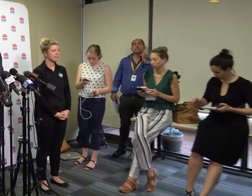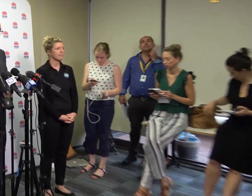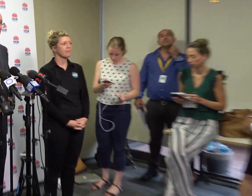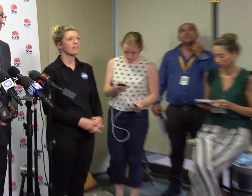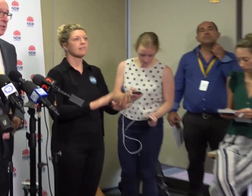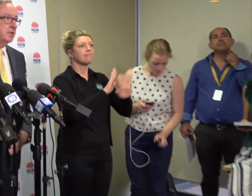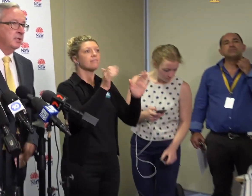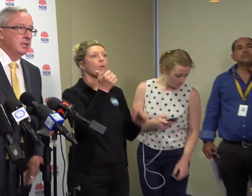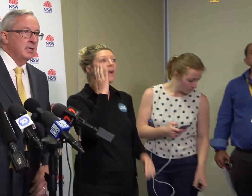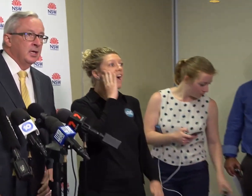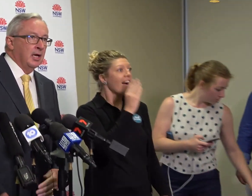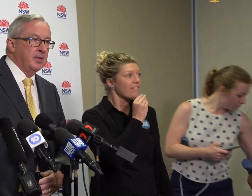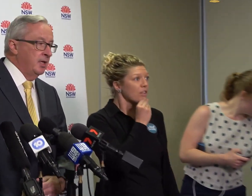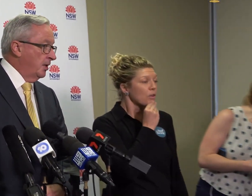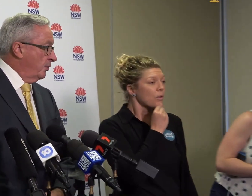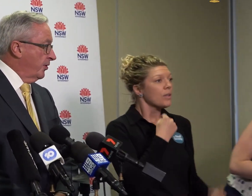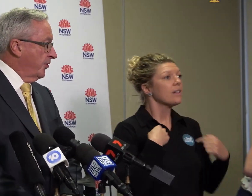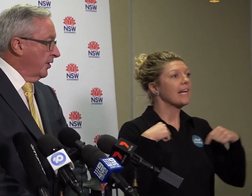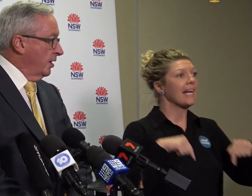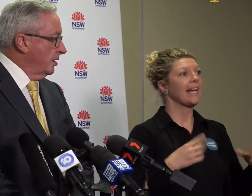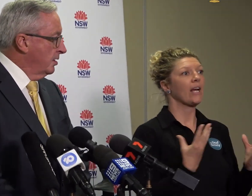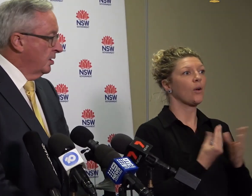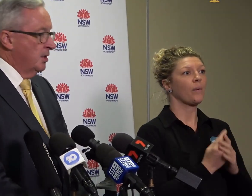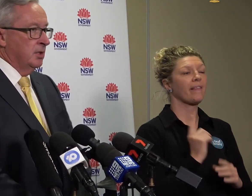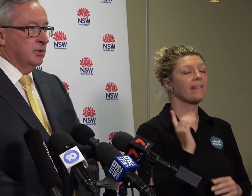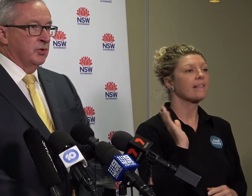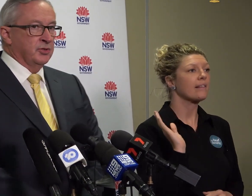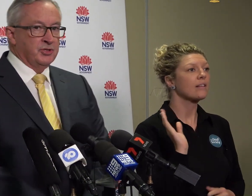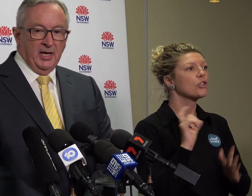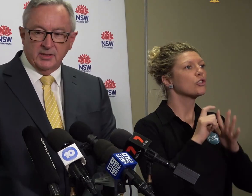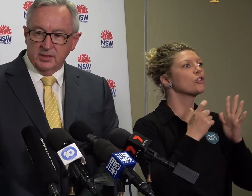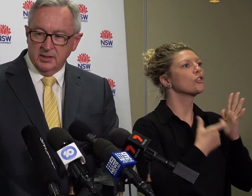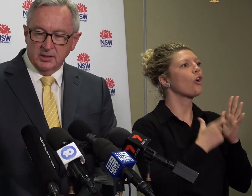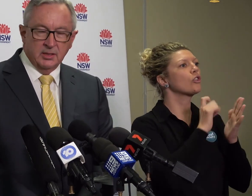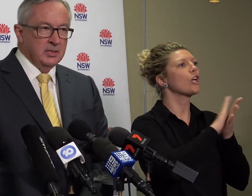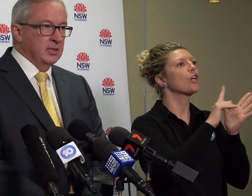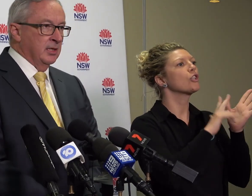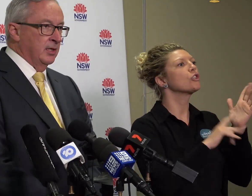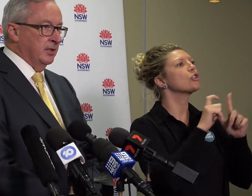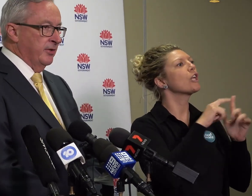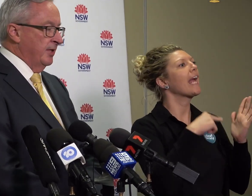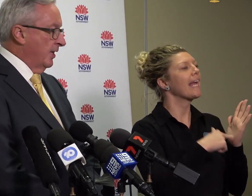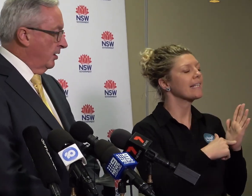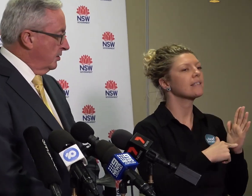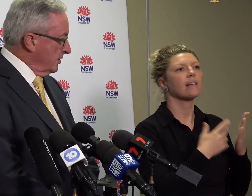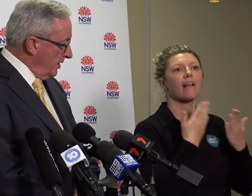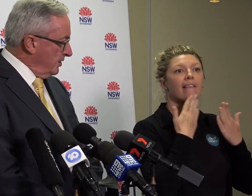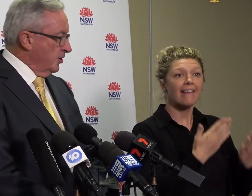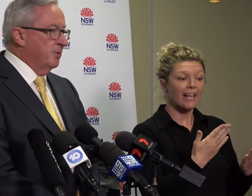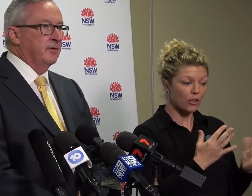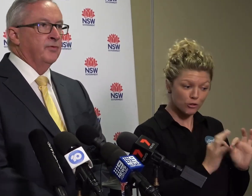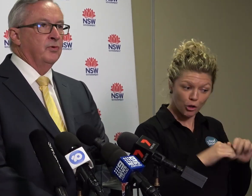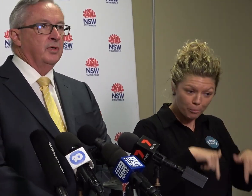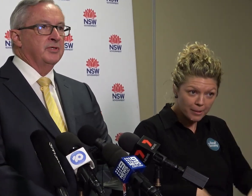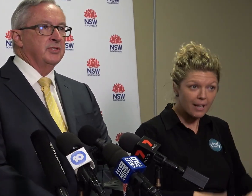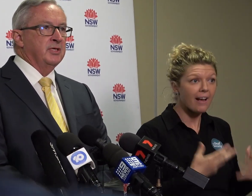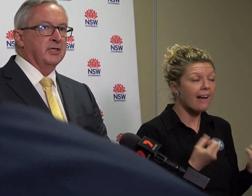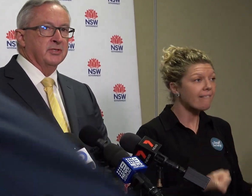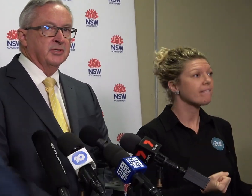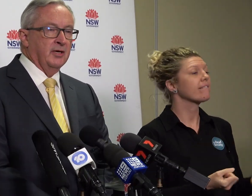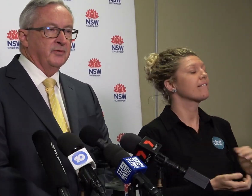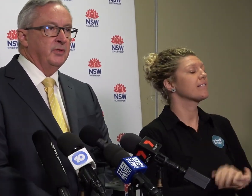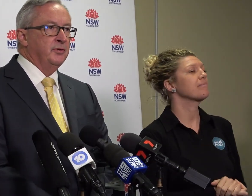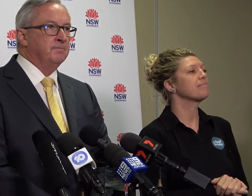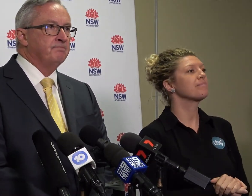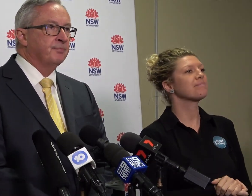Good afternoon. I'm here with Dr. Chant. I'd like to thank our operating interpreter for assisting